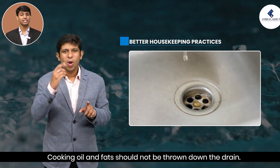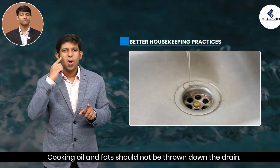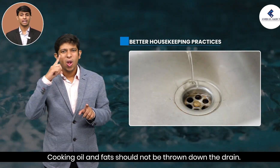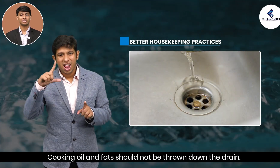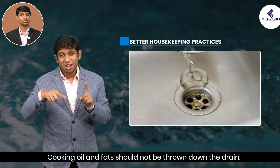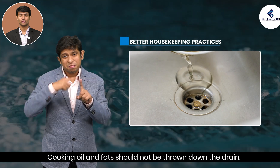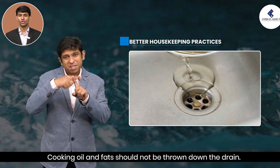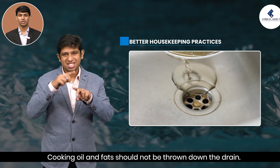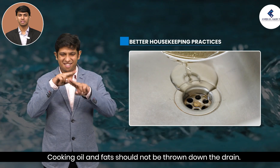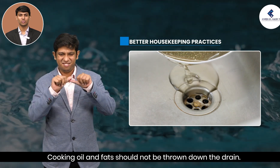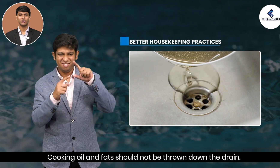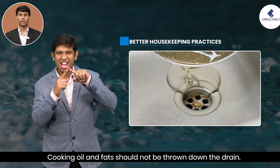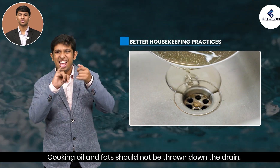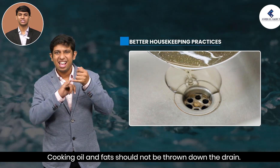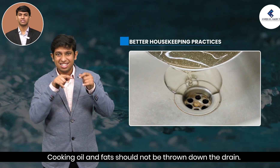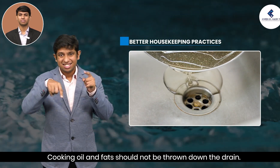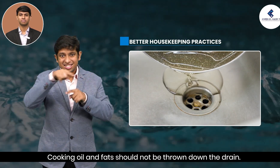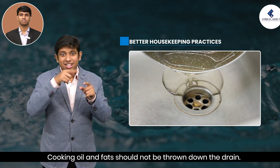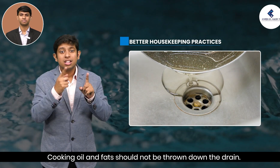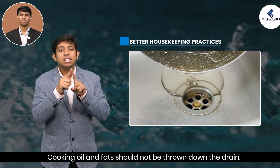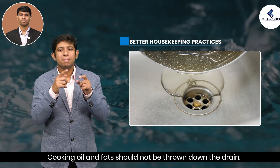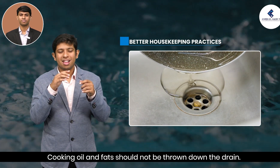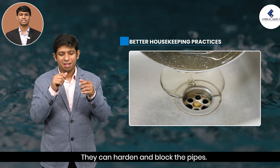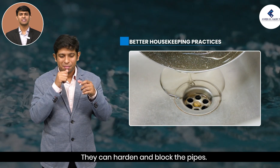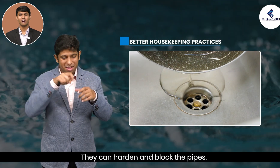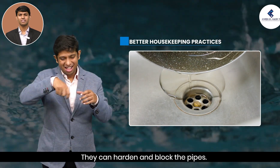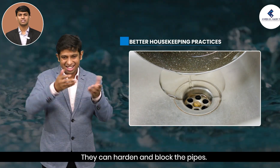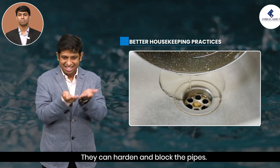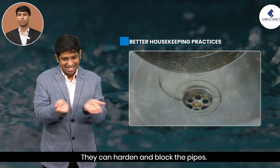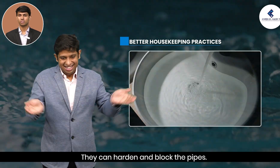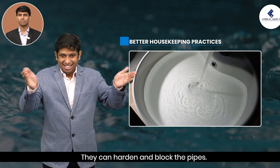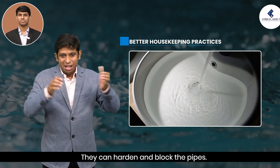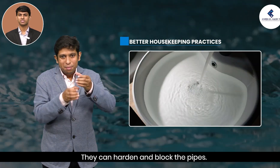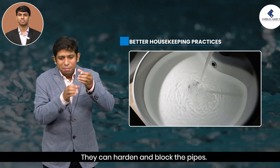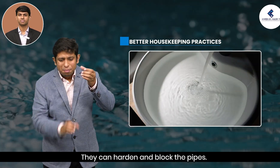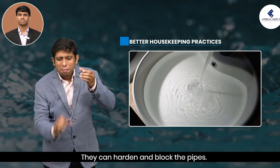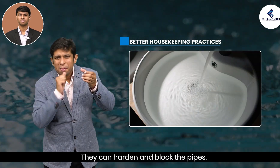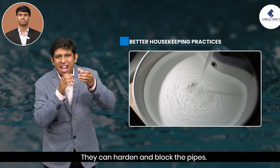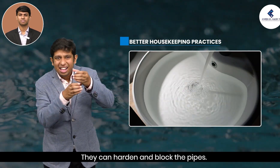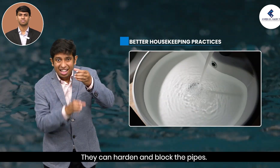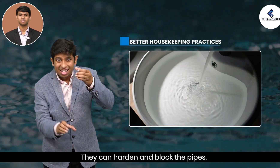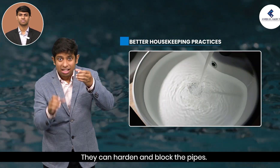Cooking oil and fats should not be thrown down the drain. They can harden and block the pipes.